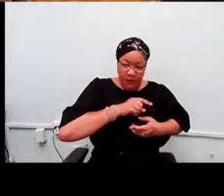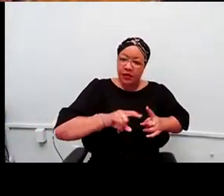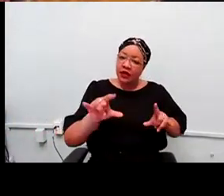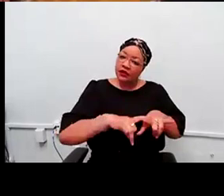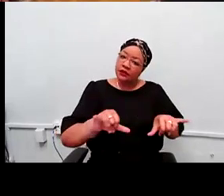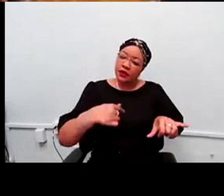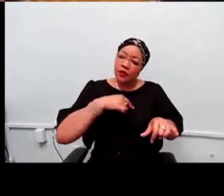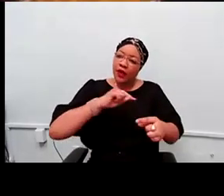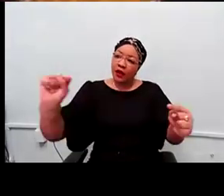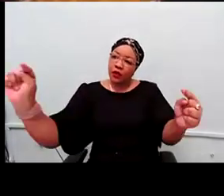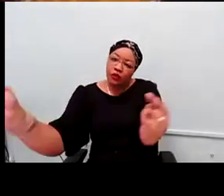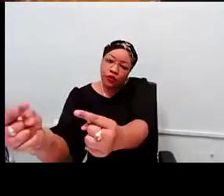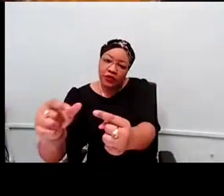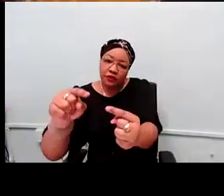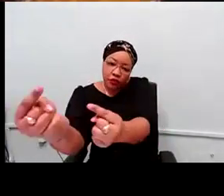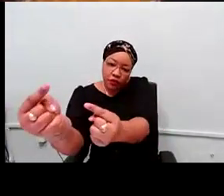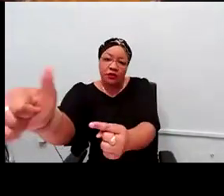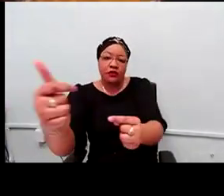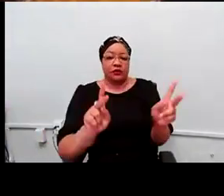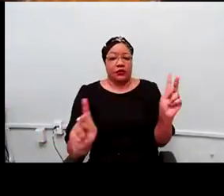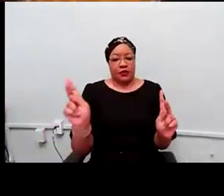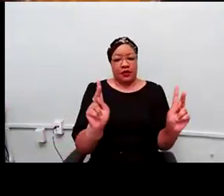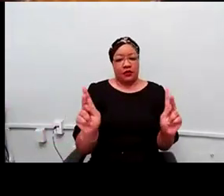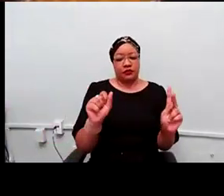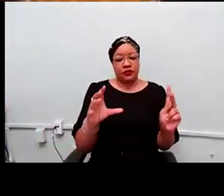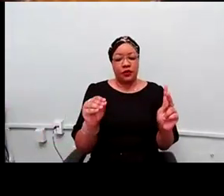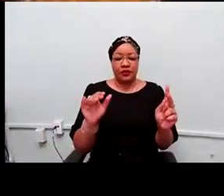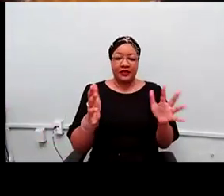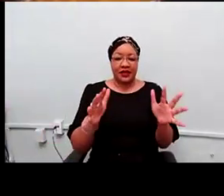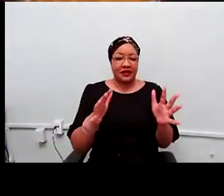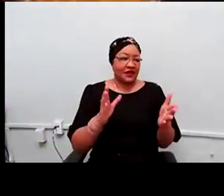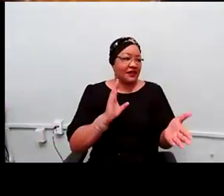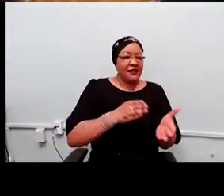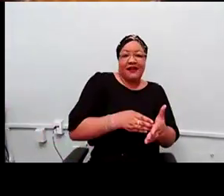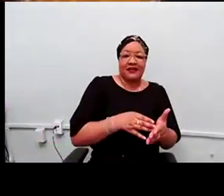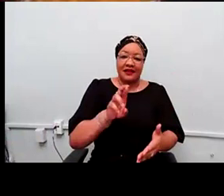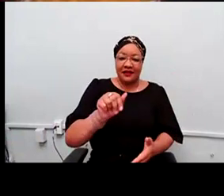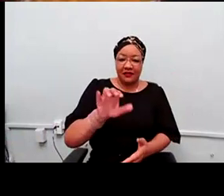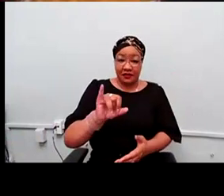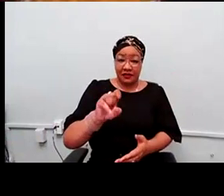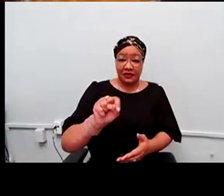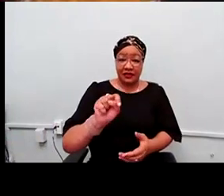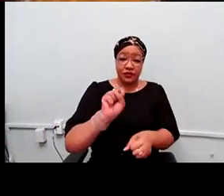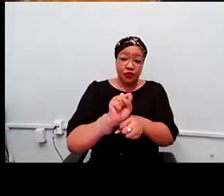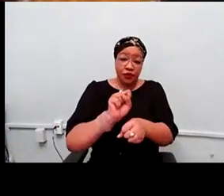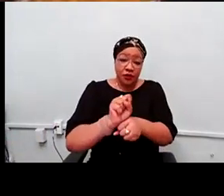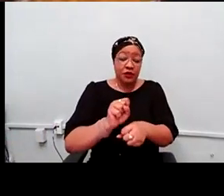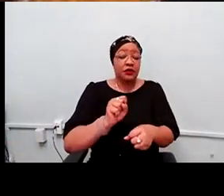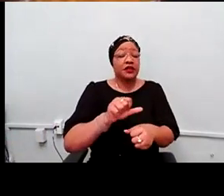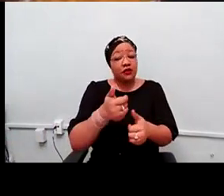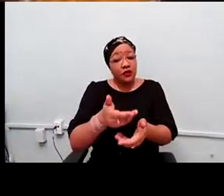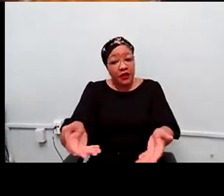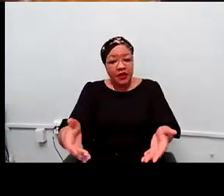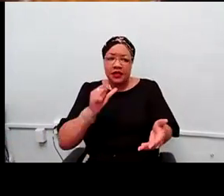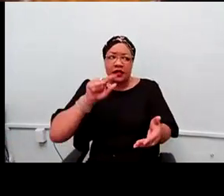others, right? So that gets into like kind of anti-racist work, that gets into other things. It's like not just the